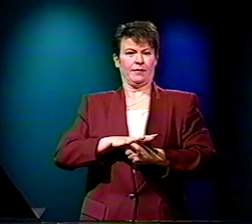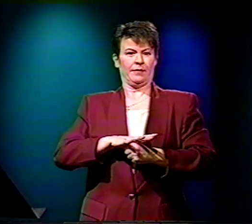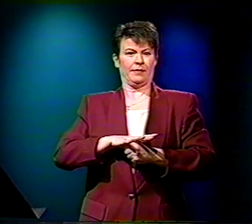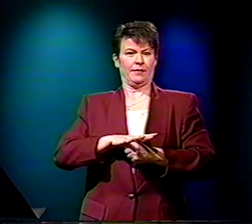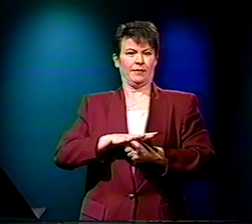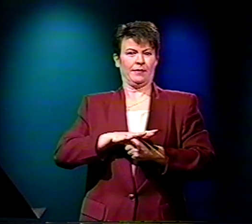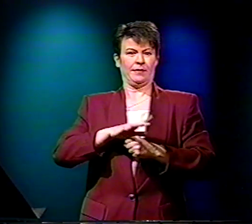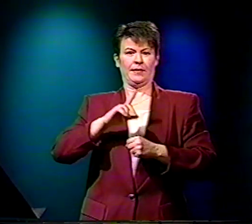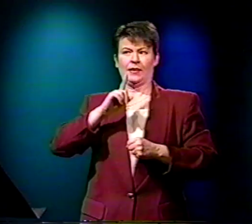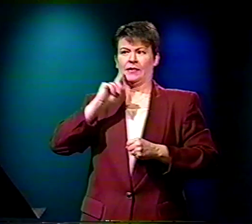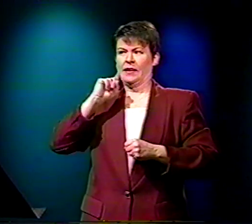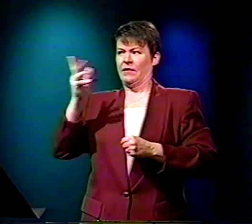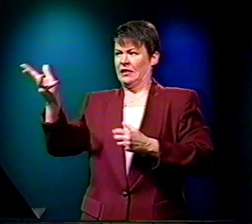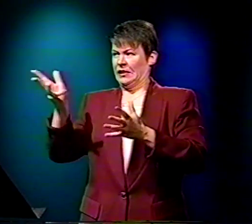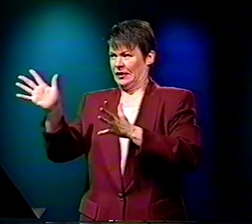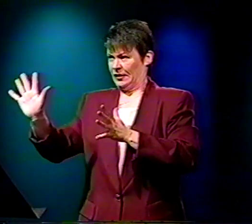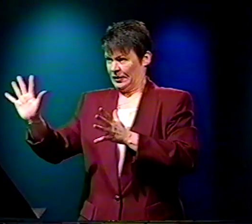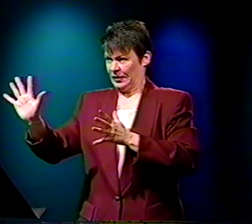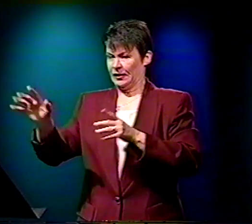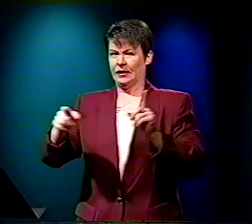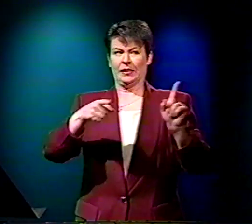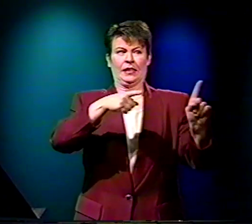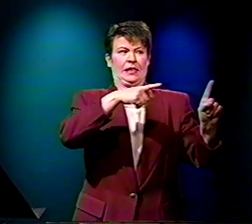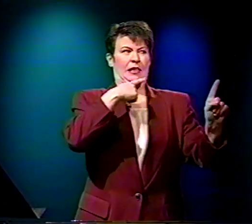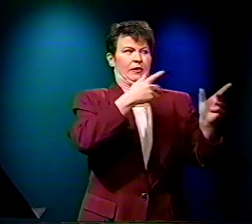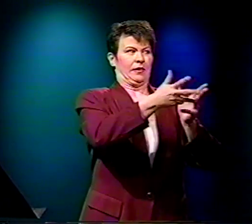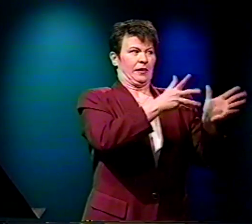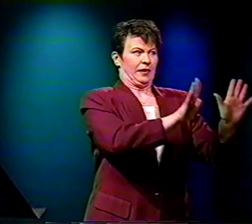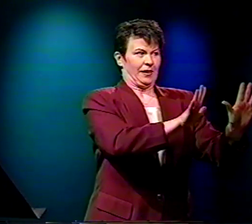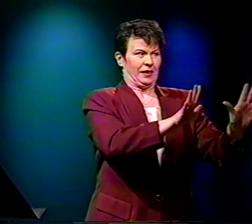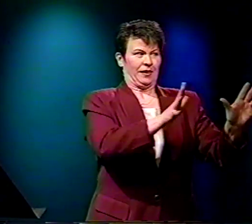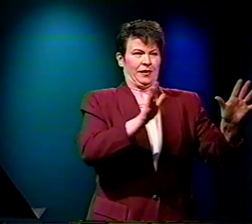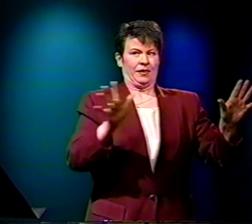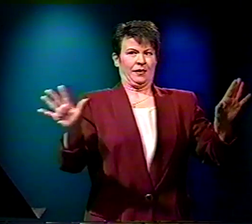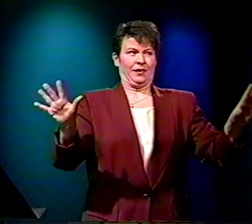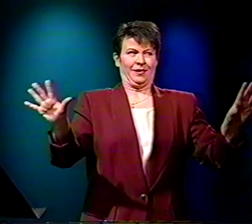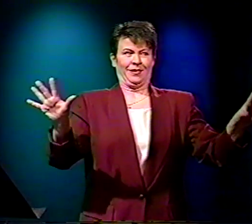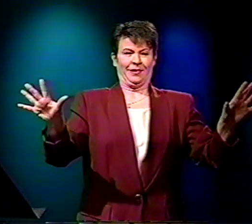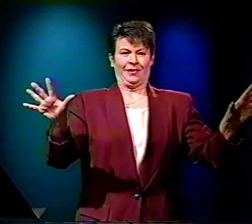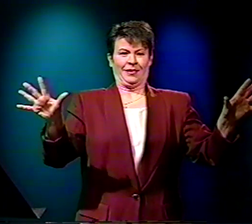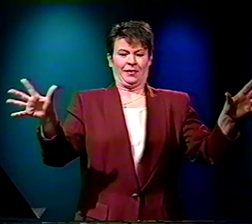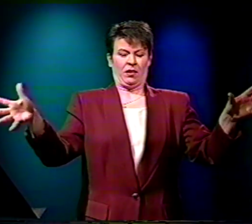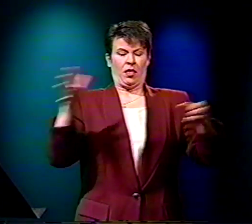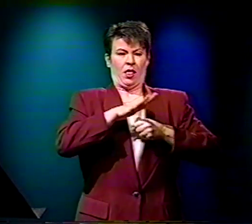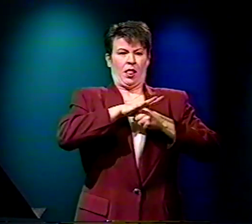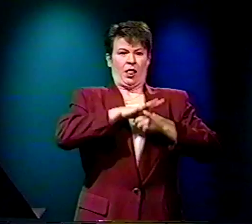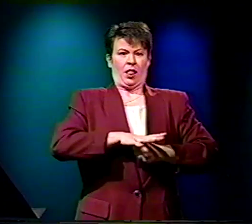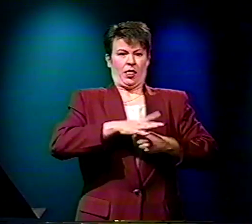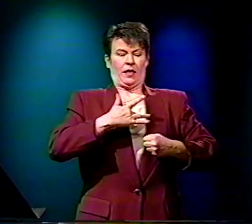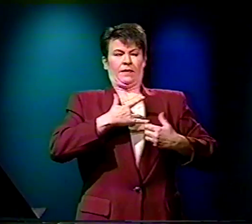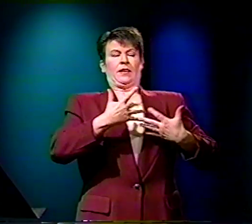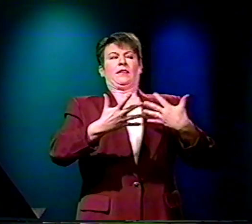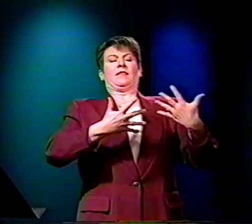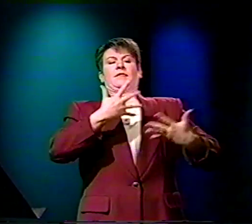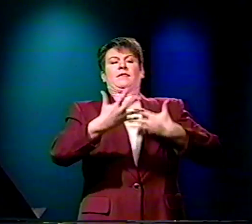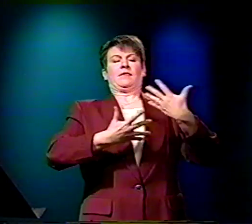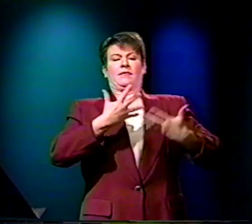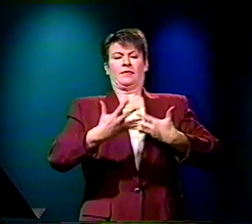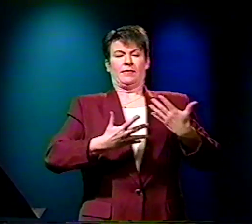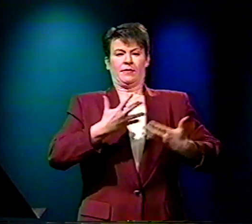or the deaf community, and they have to address issues of oppression there. So they have to deal with not only the deaf individual, but also with the hearing individual, and